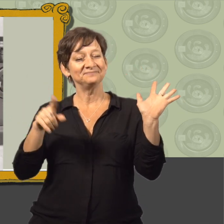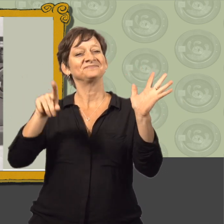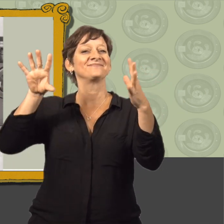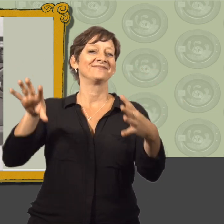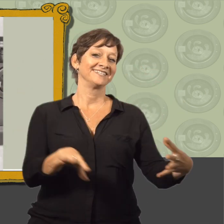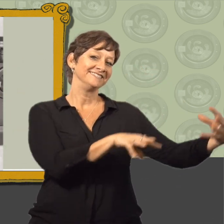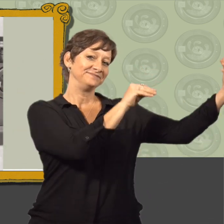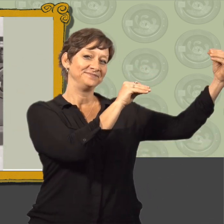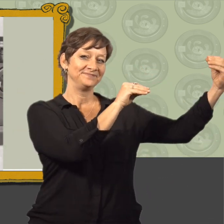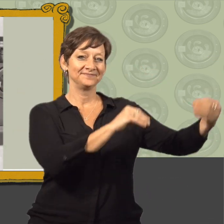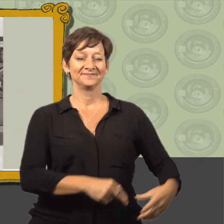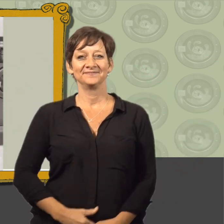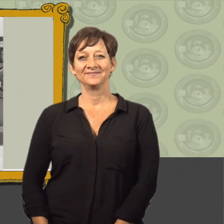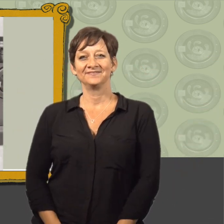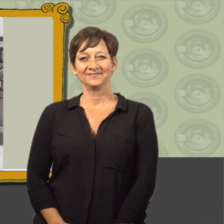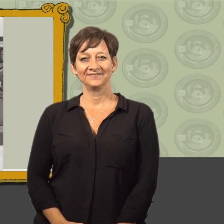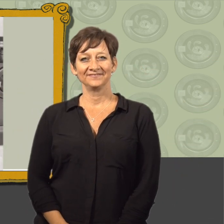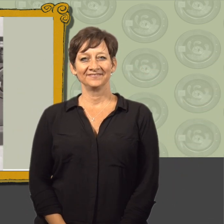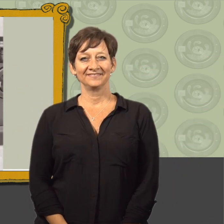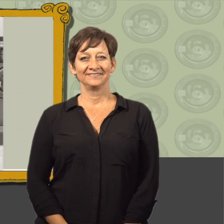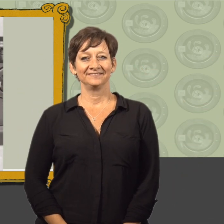Then they left